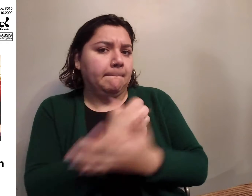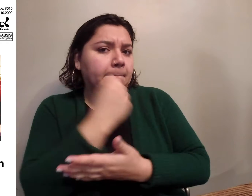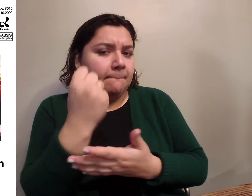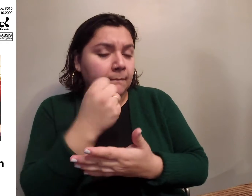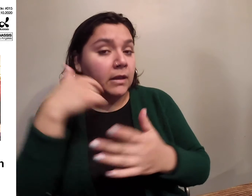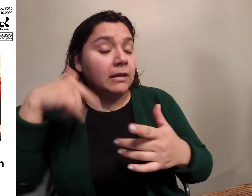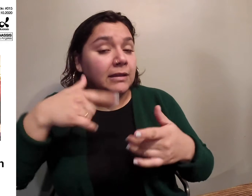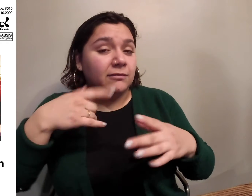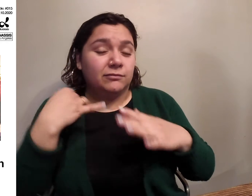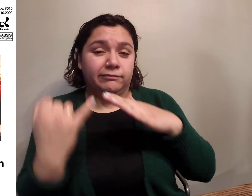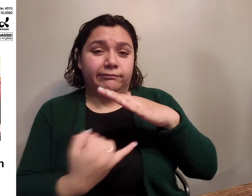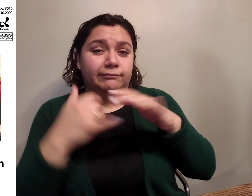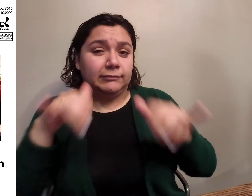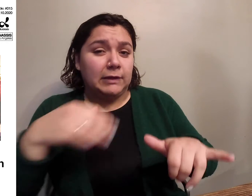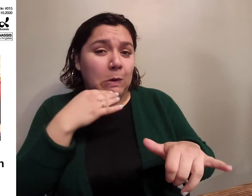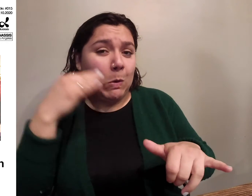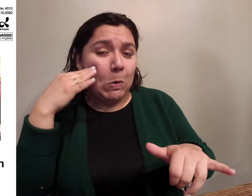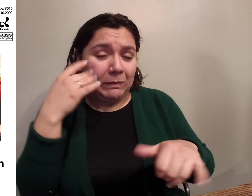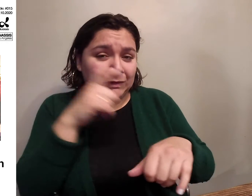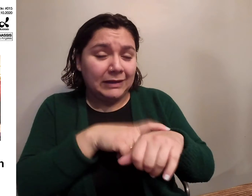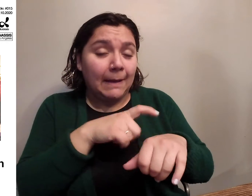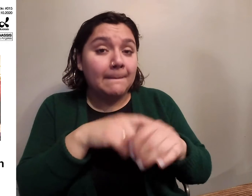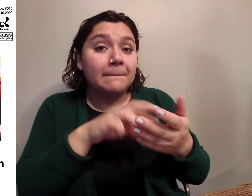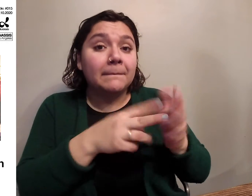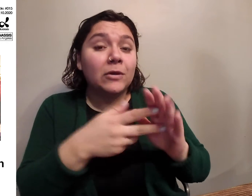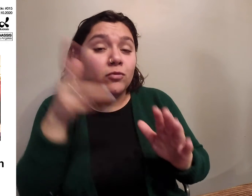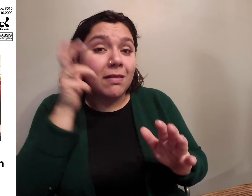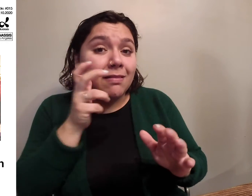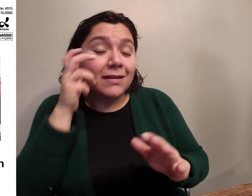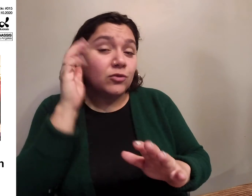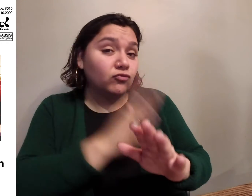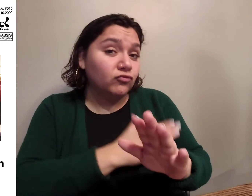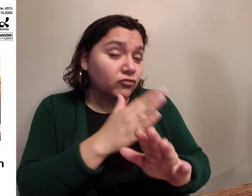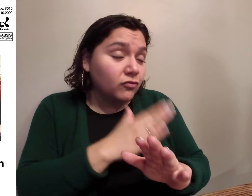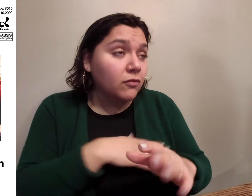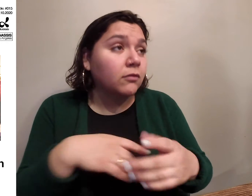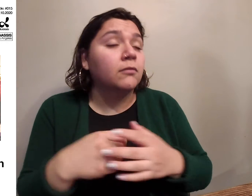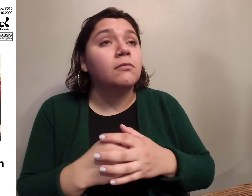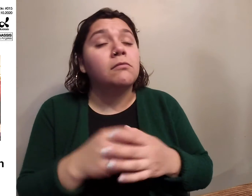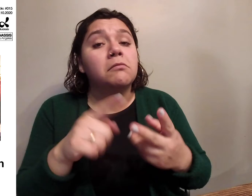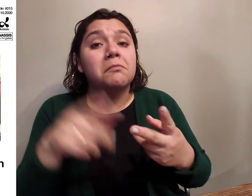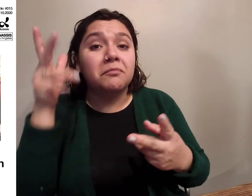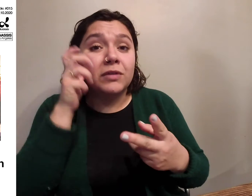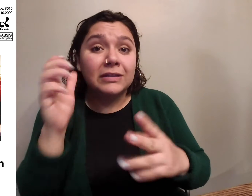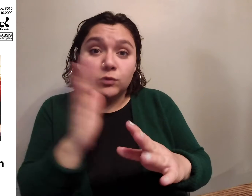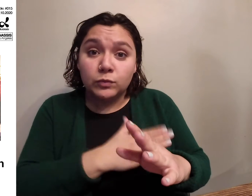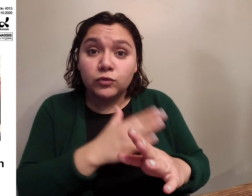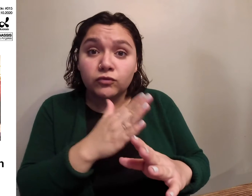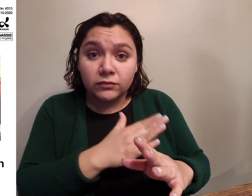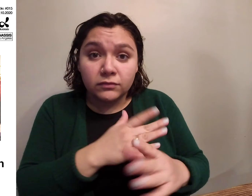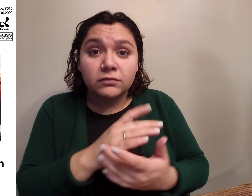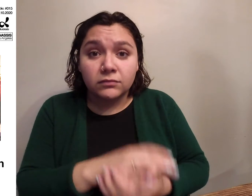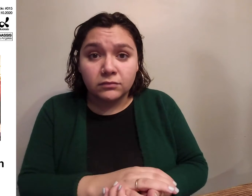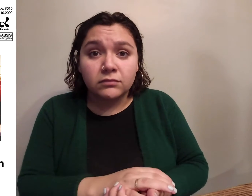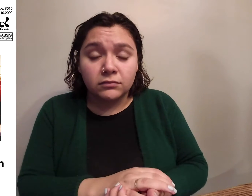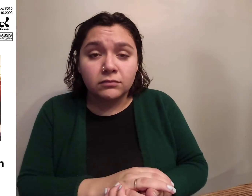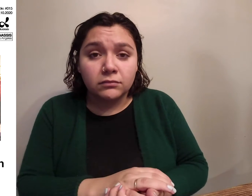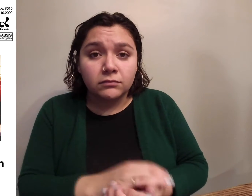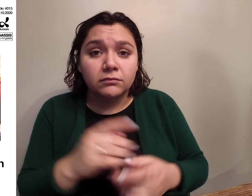these quarantine days, which is listening to songs and listening to music.